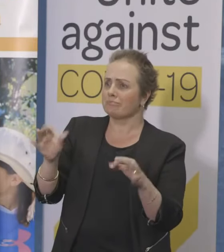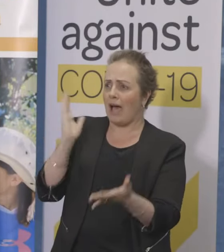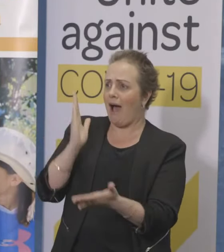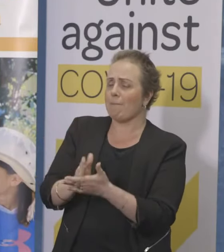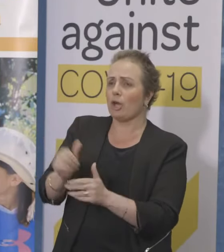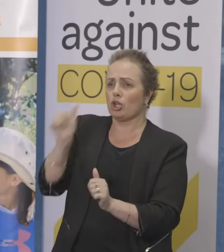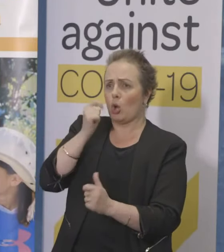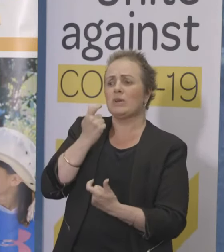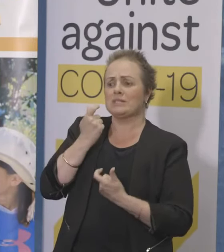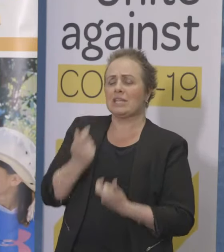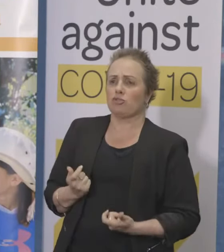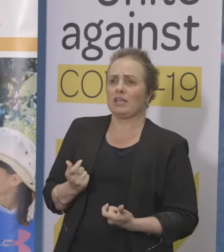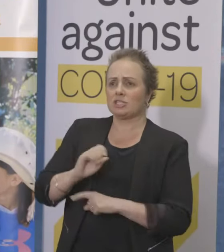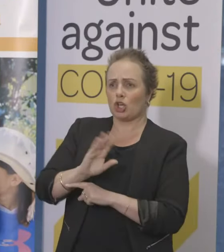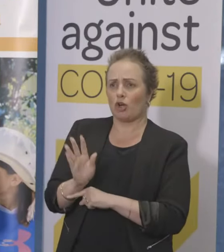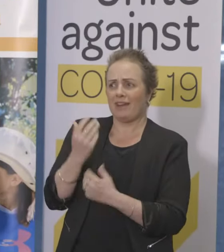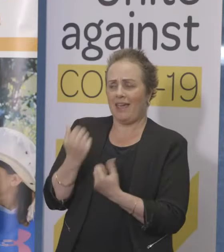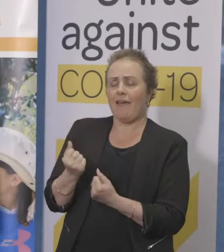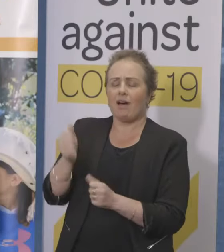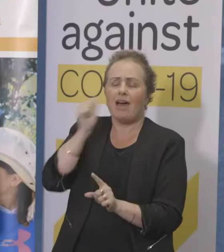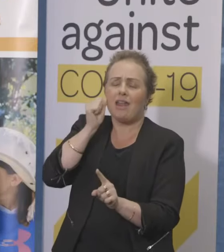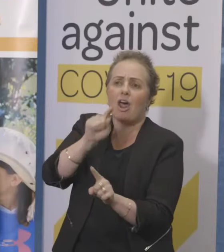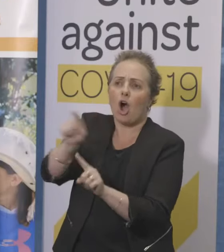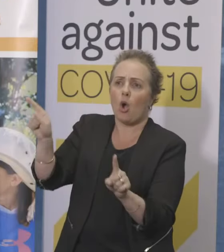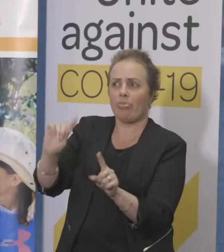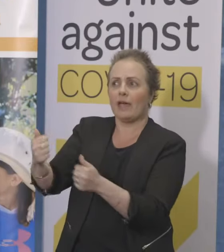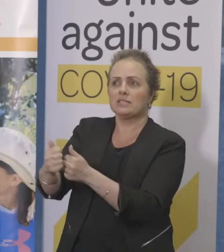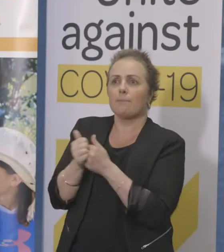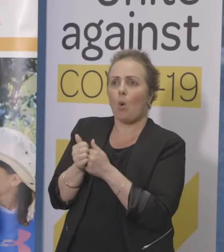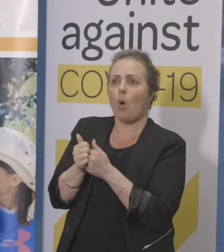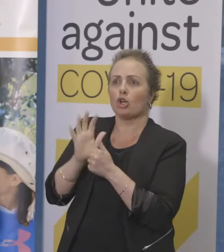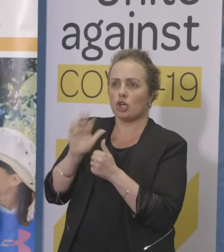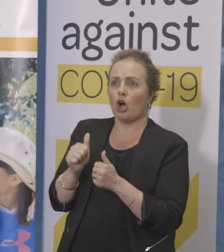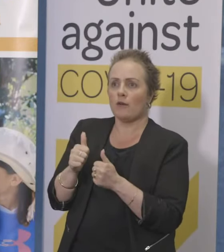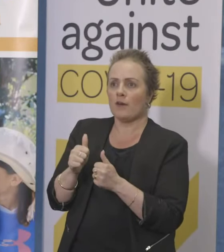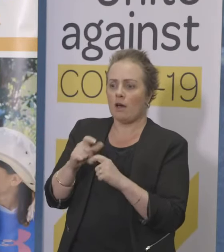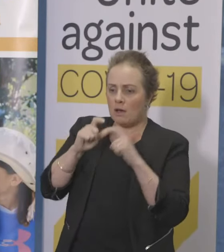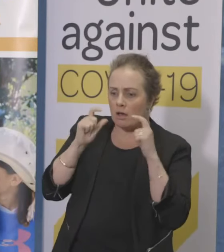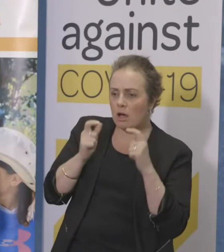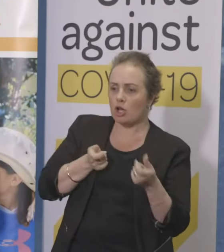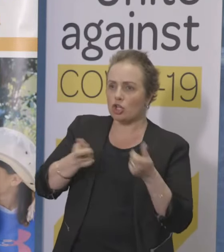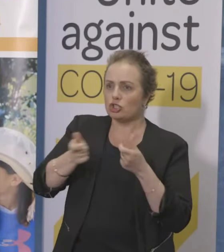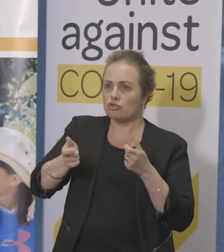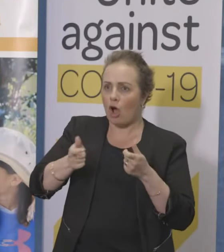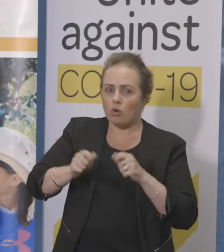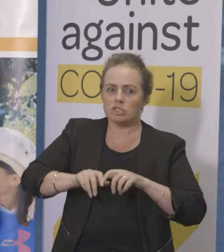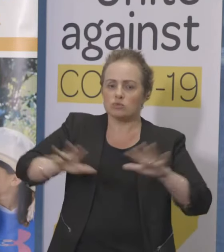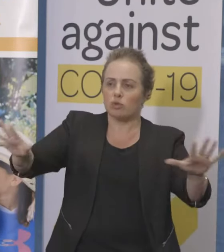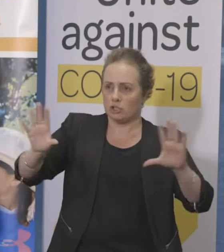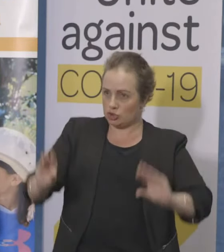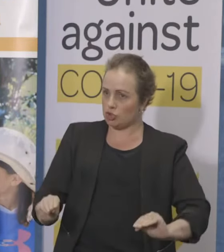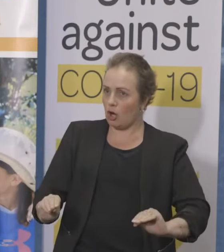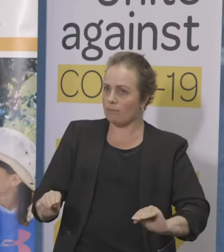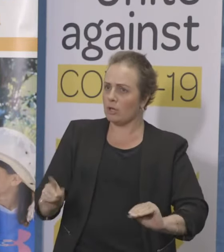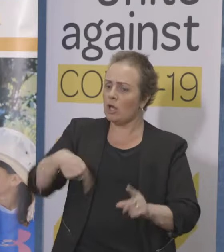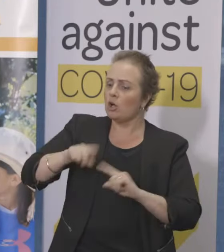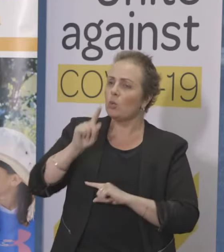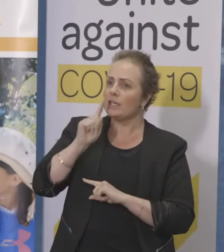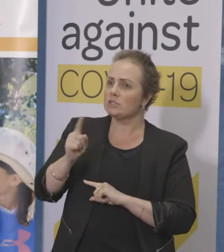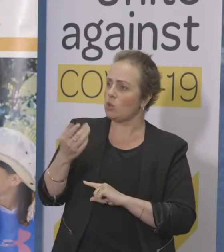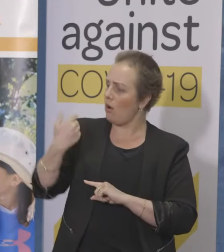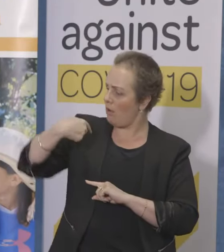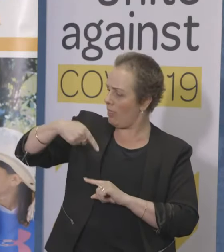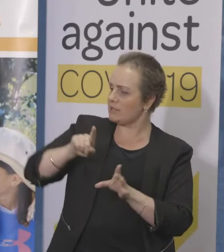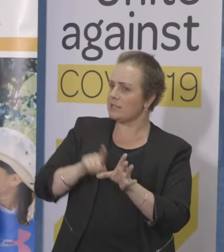about the significance of COVID-19, but are actively supporting efforts to control it. And we saw earlier in the year